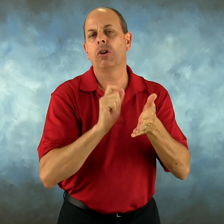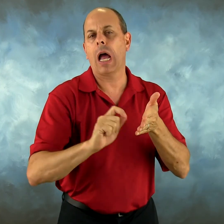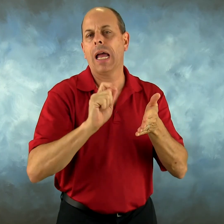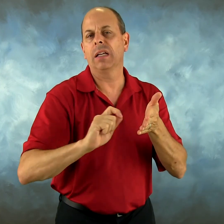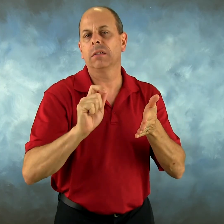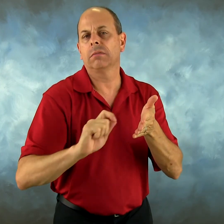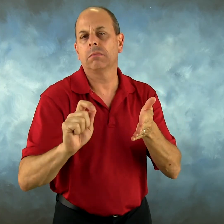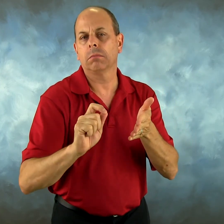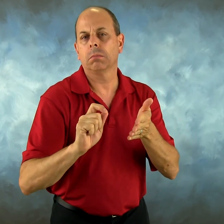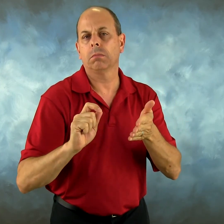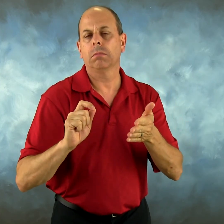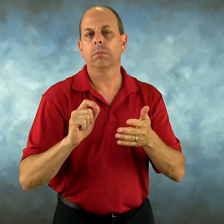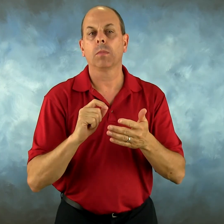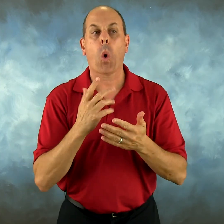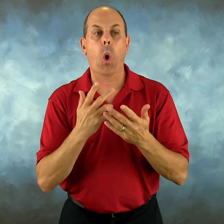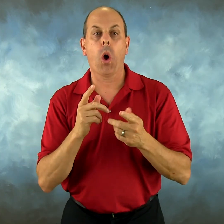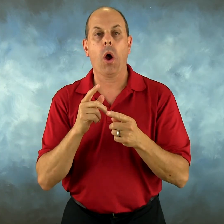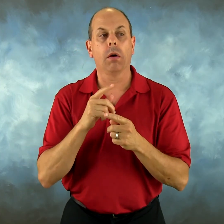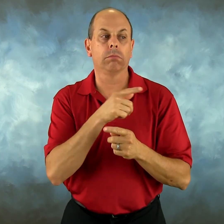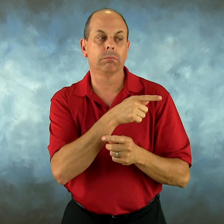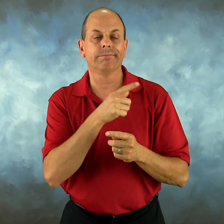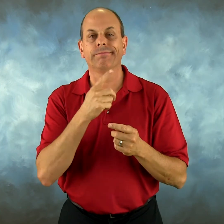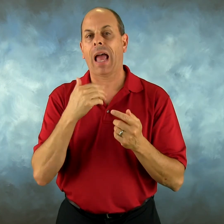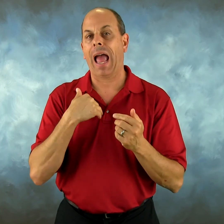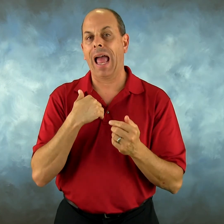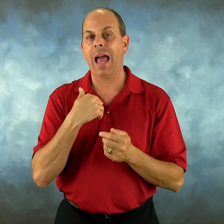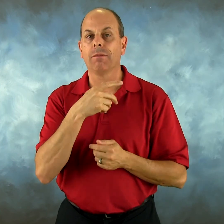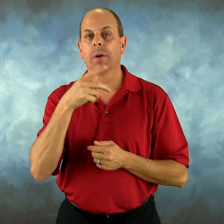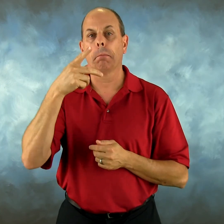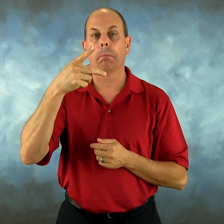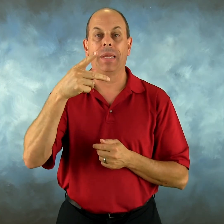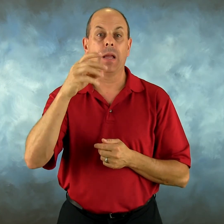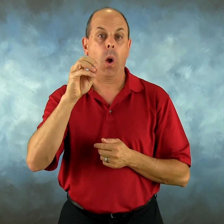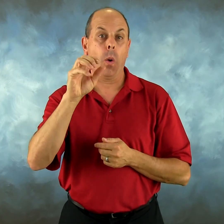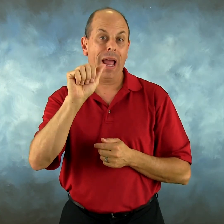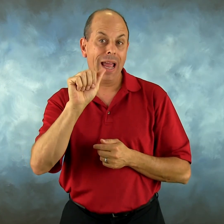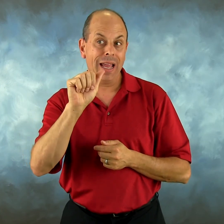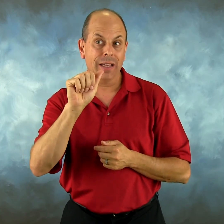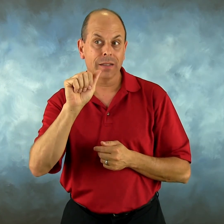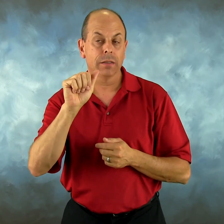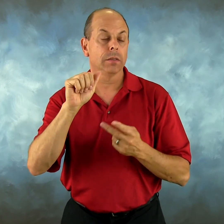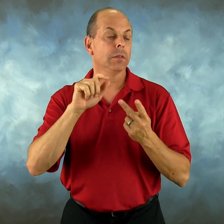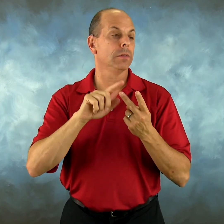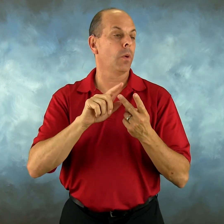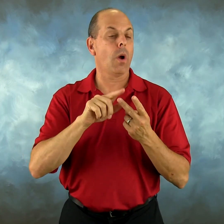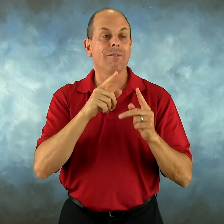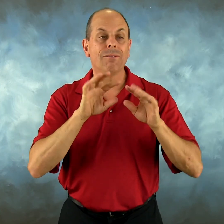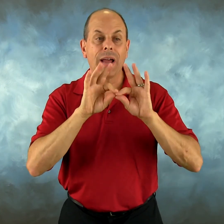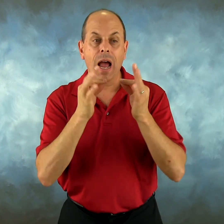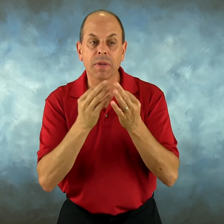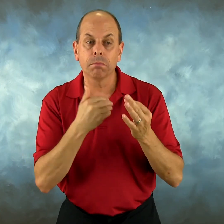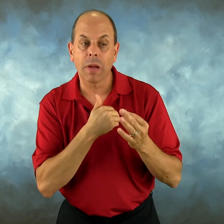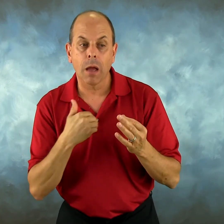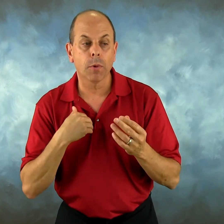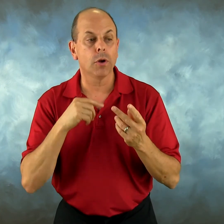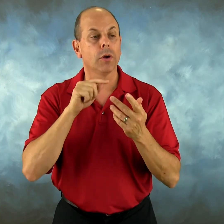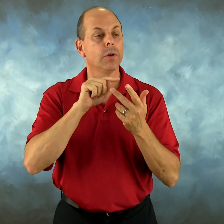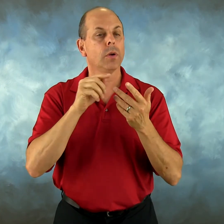still struggling with communication, you can write down some directions, or you could also use a power